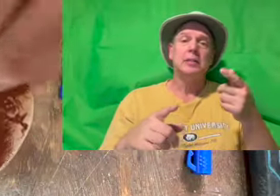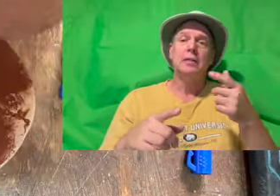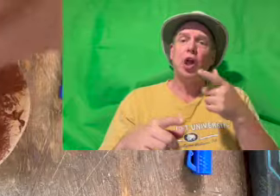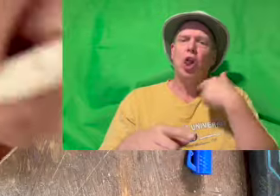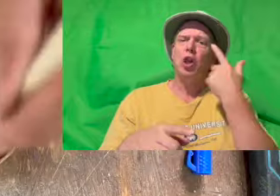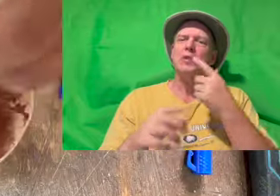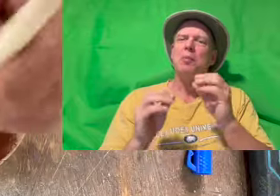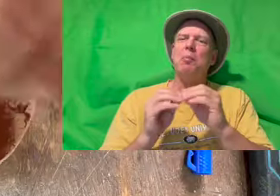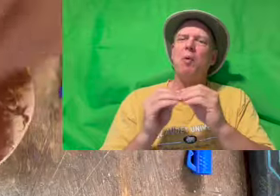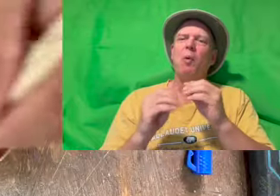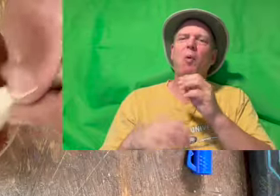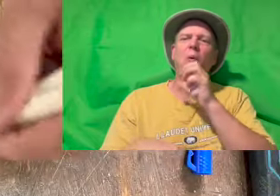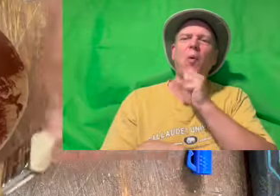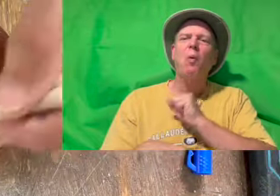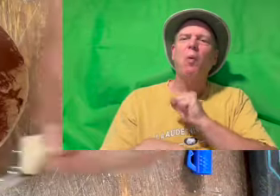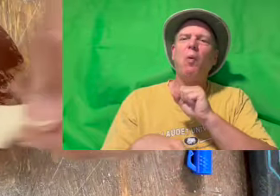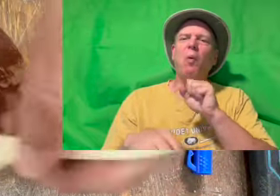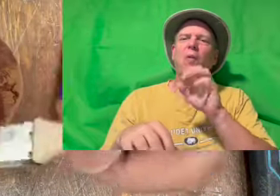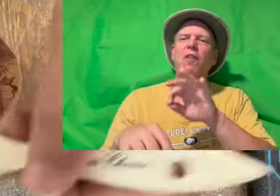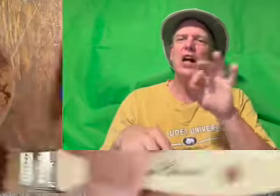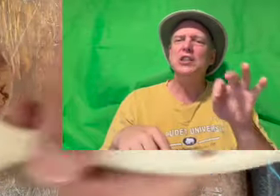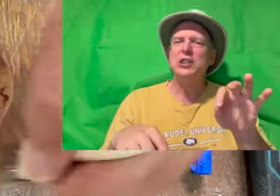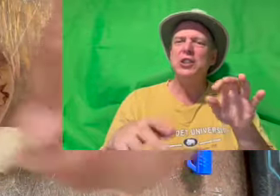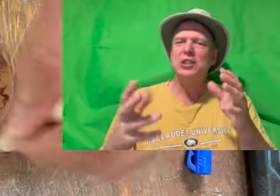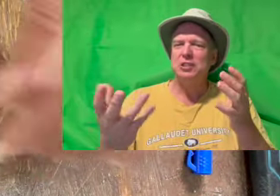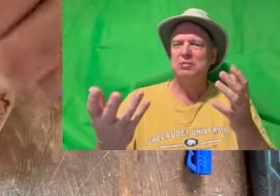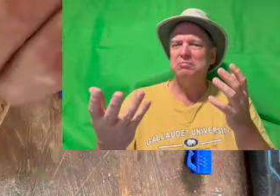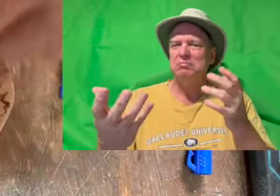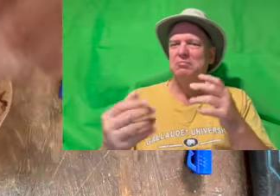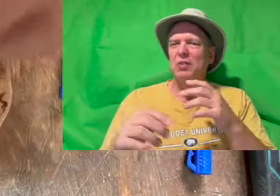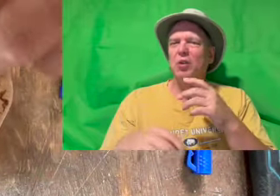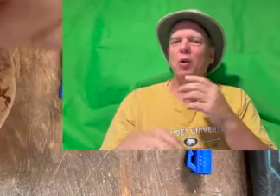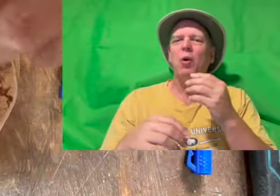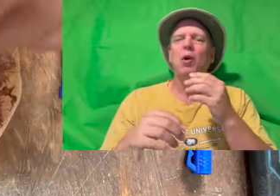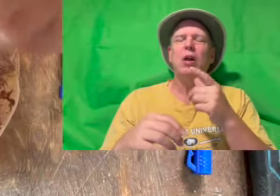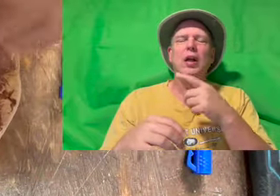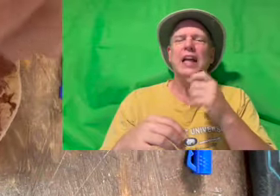because it looks more rustic. It looks more